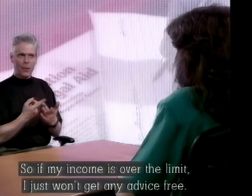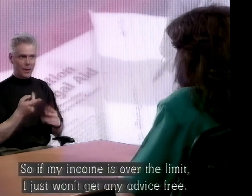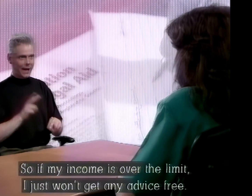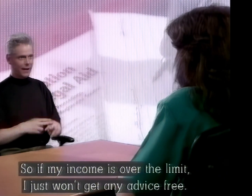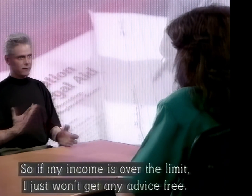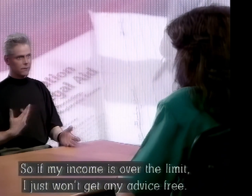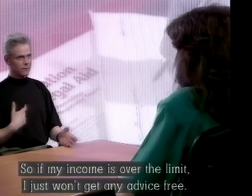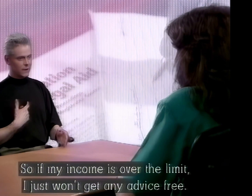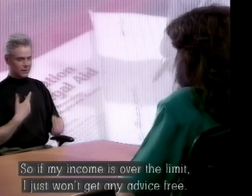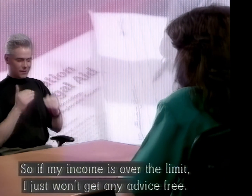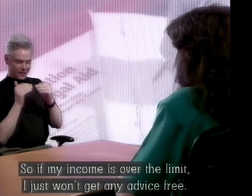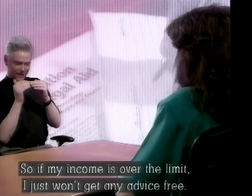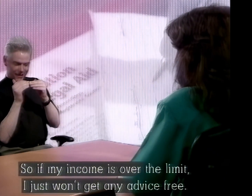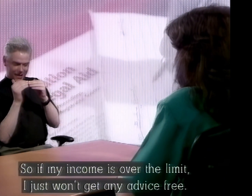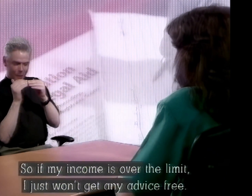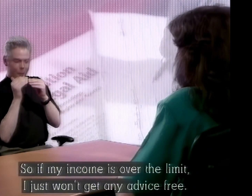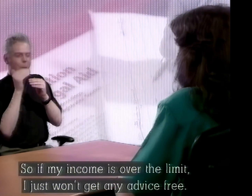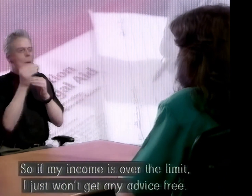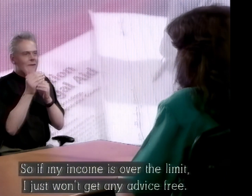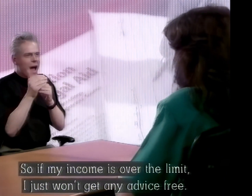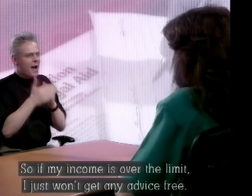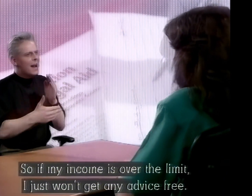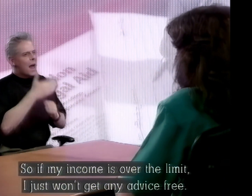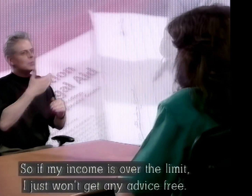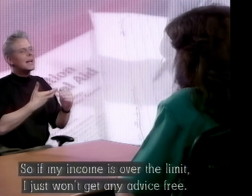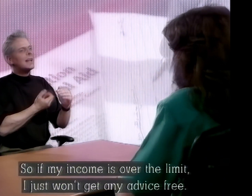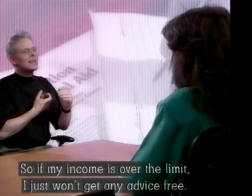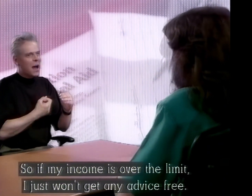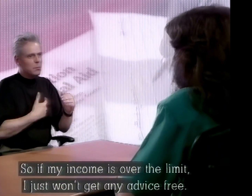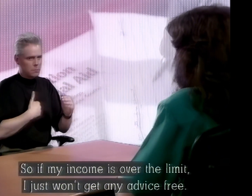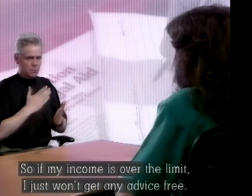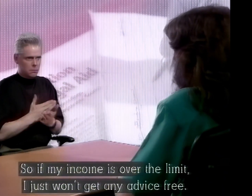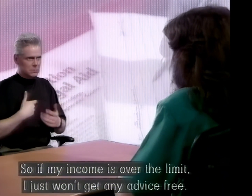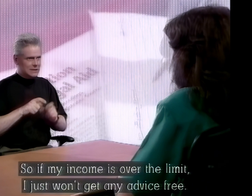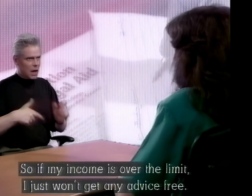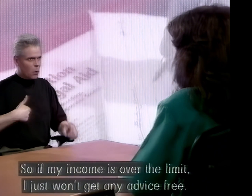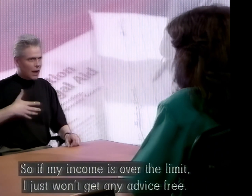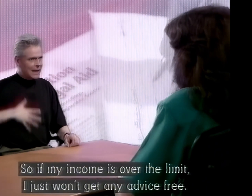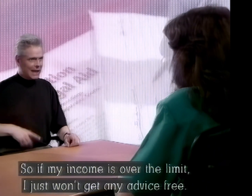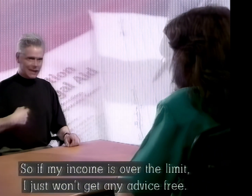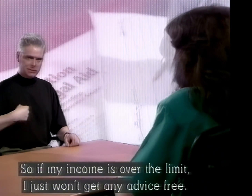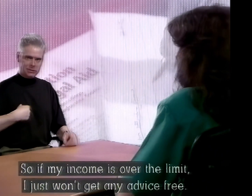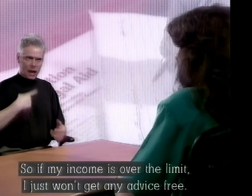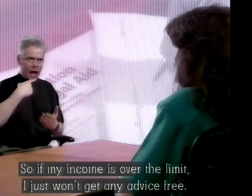So if my income is over the limit, then I just won't get any advice free.